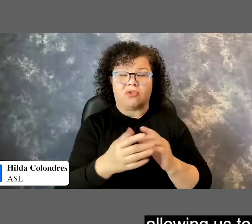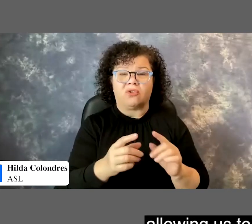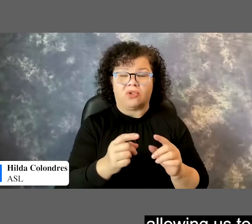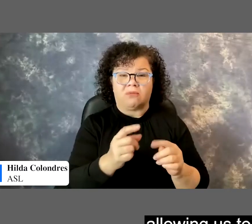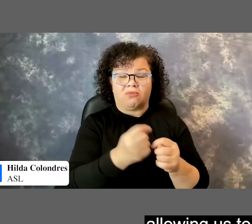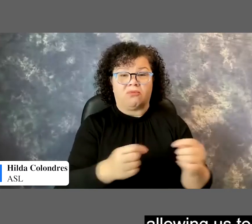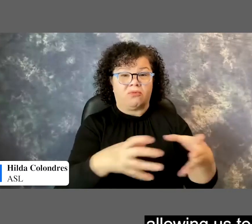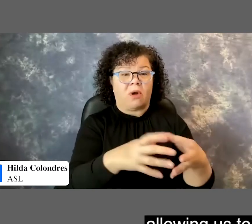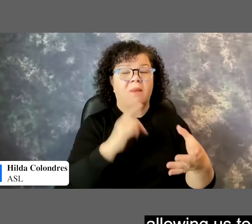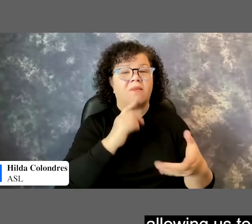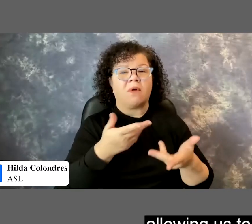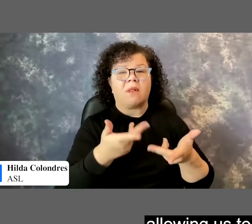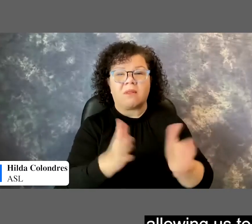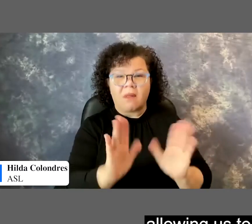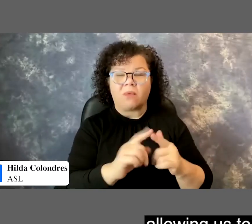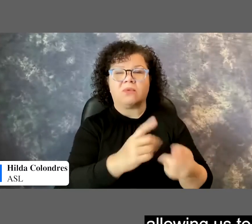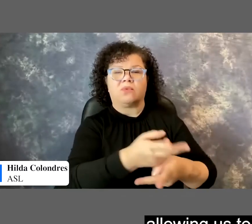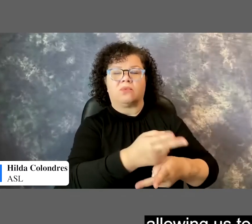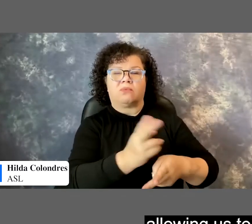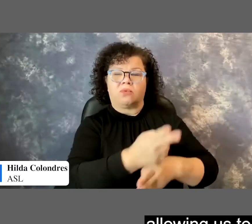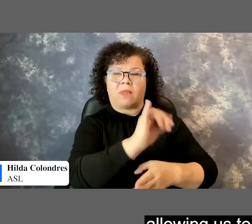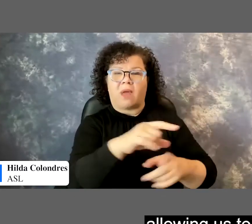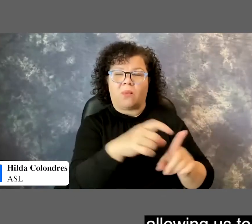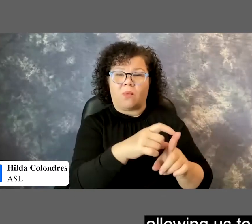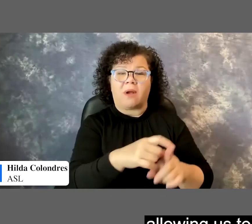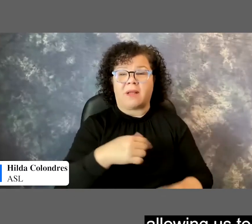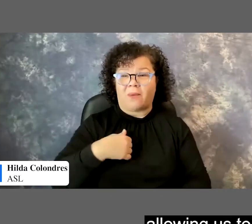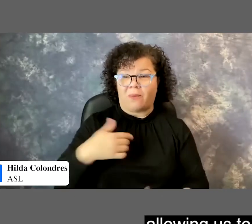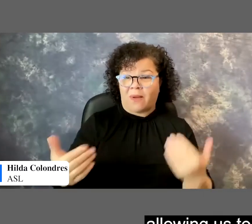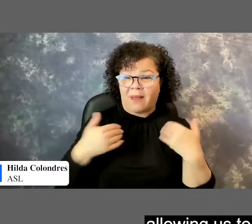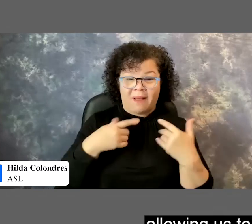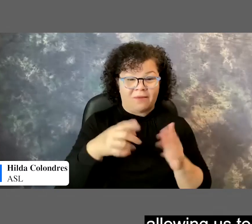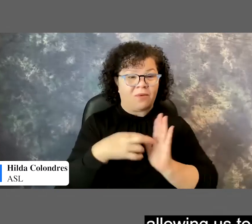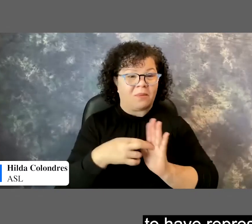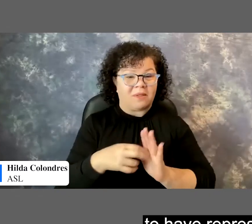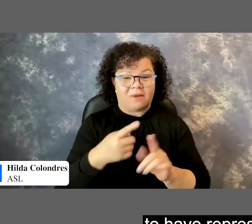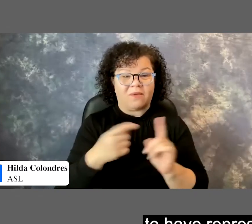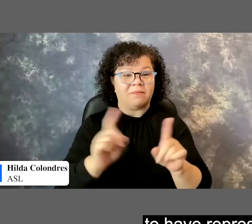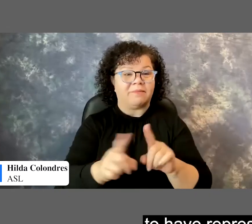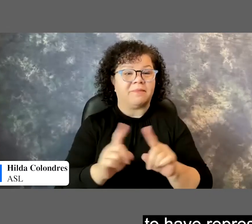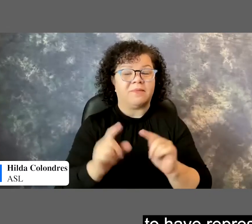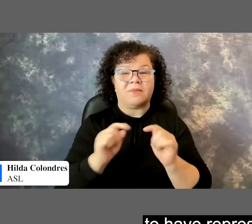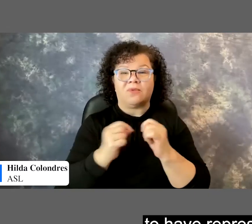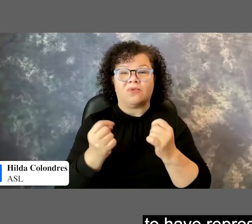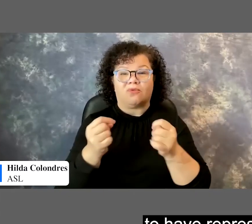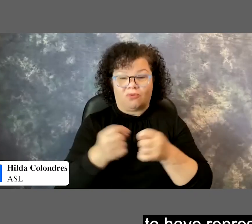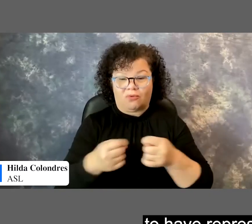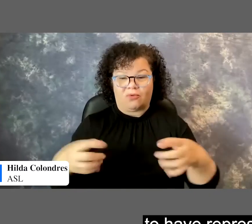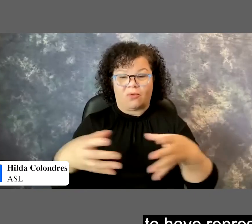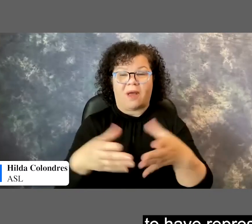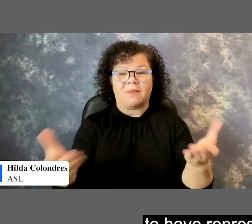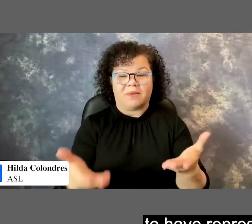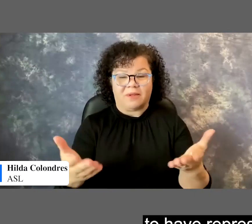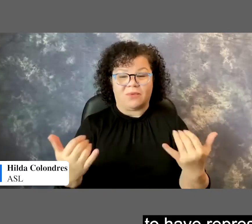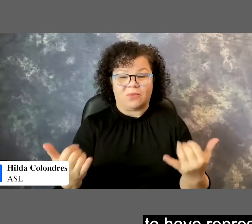word. And we are thrilled to have some tribal council members and representatives from the tribes here today. Gunesh